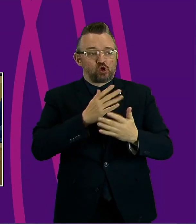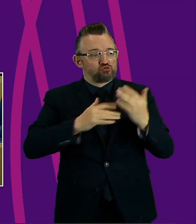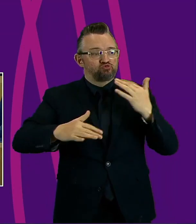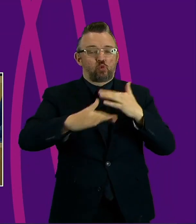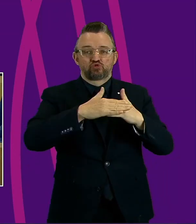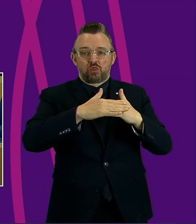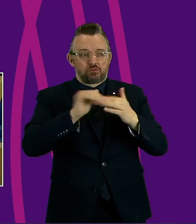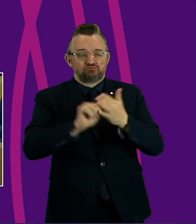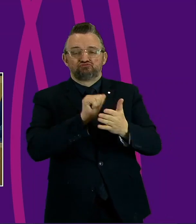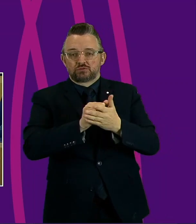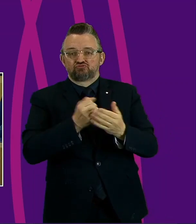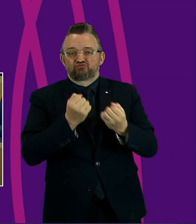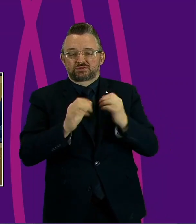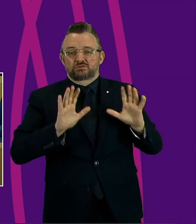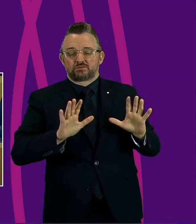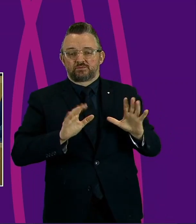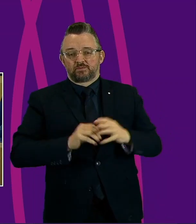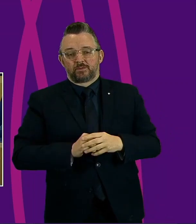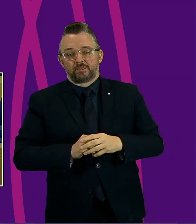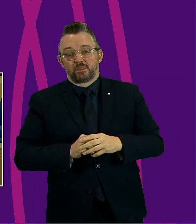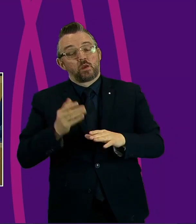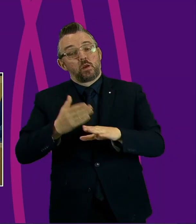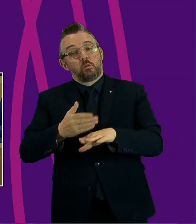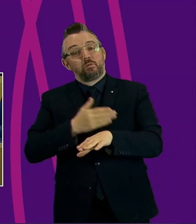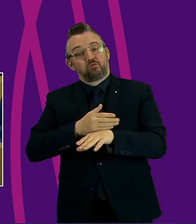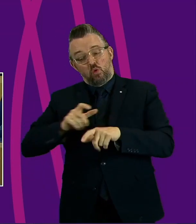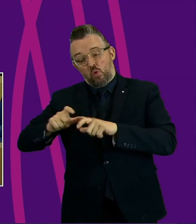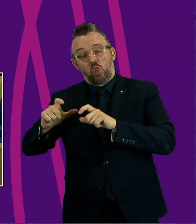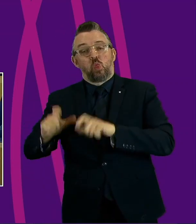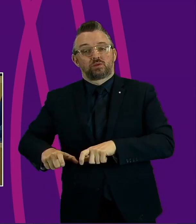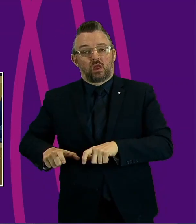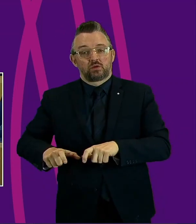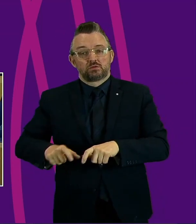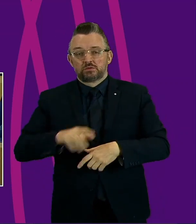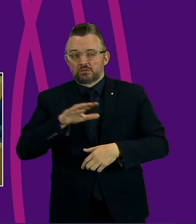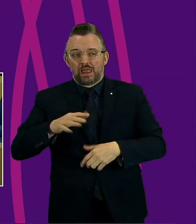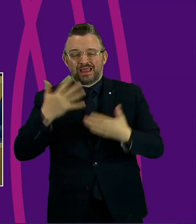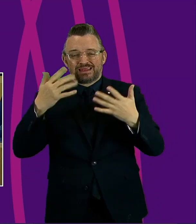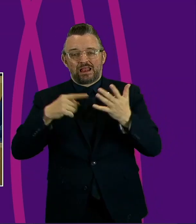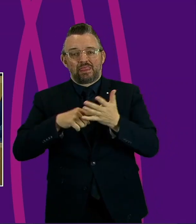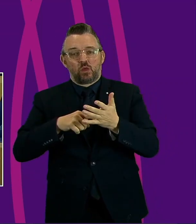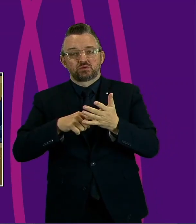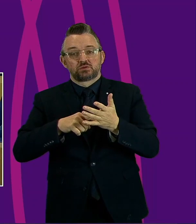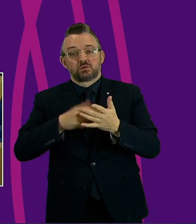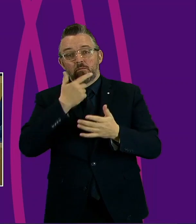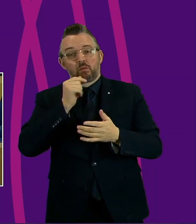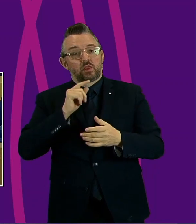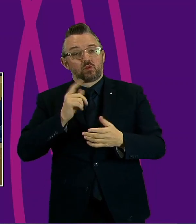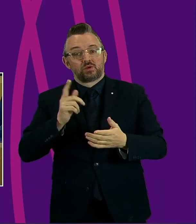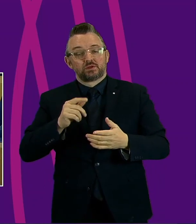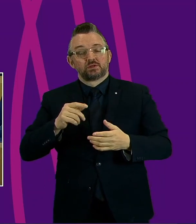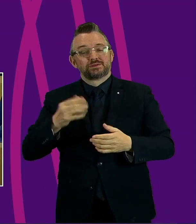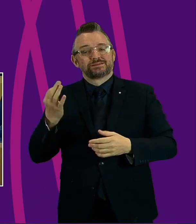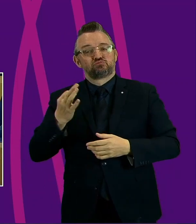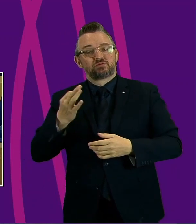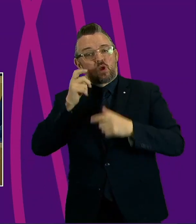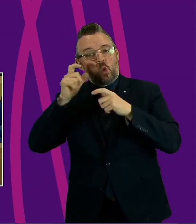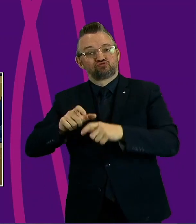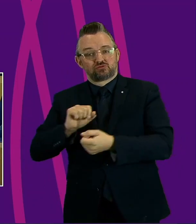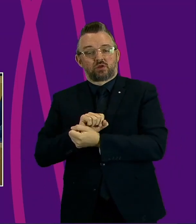outcome. Before we went into lockdown, there were at least 10,000 people stuck in temporary accommodation in Scotland and